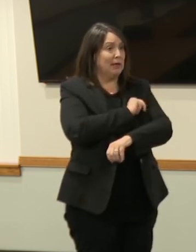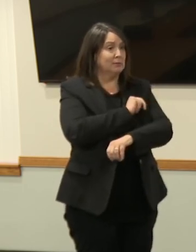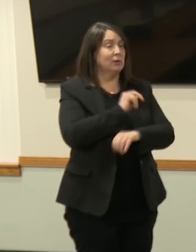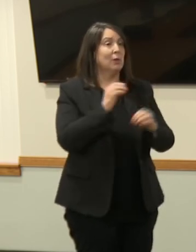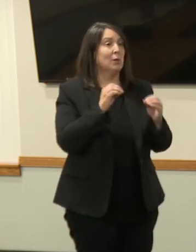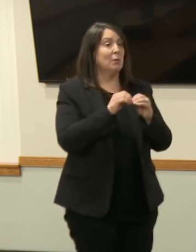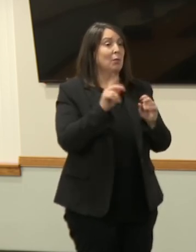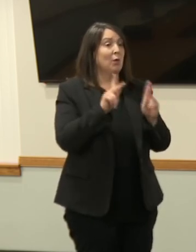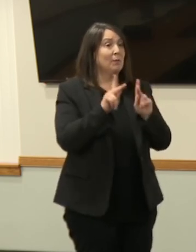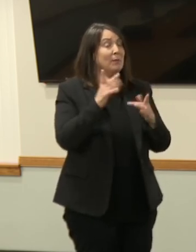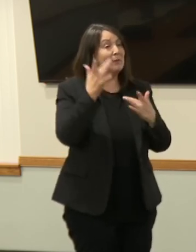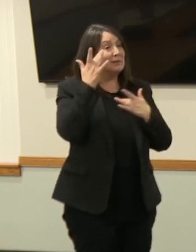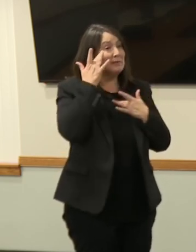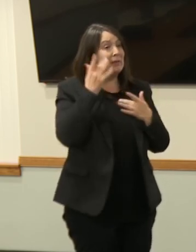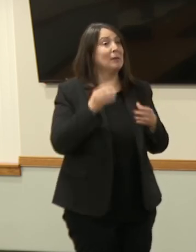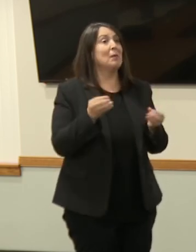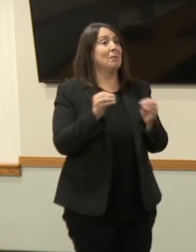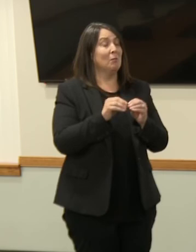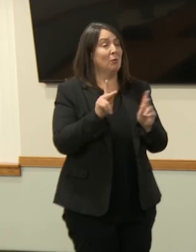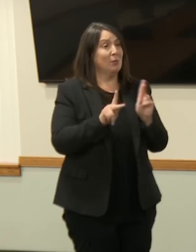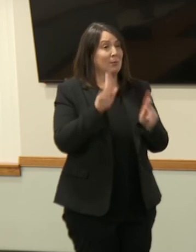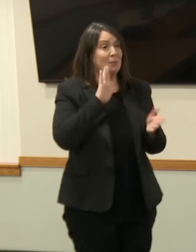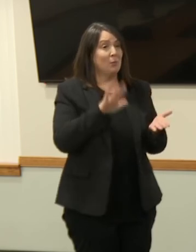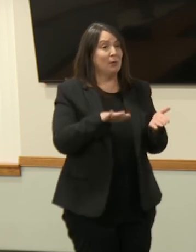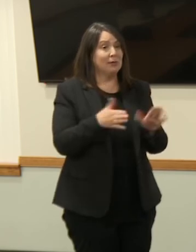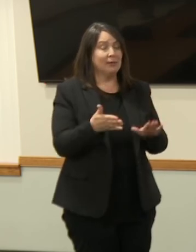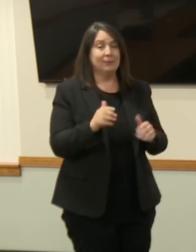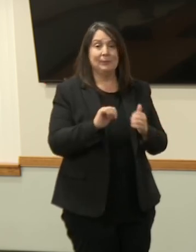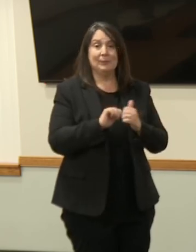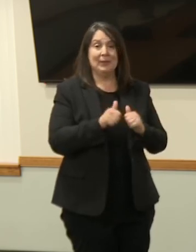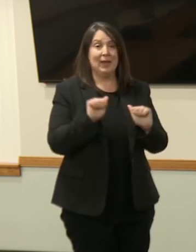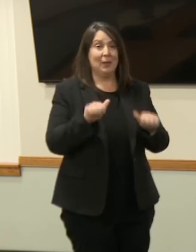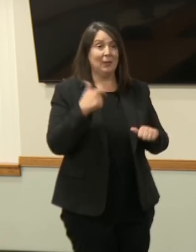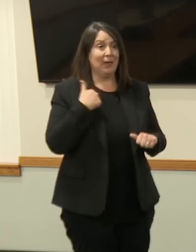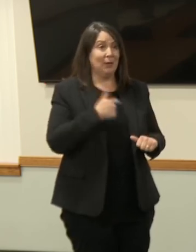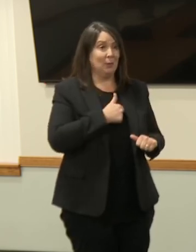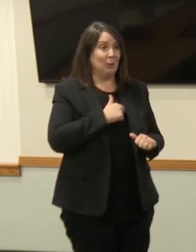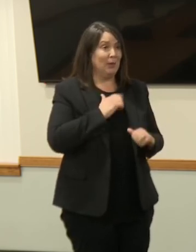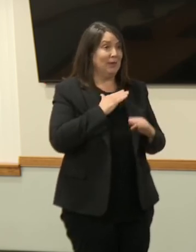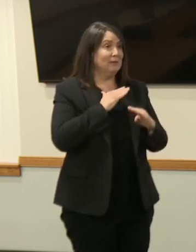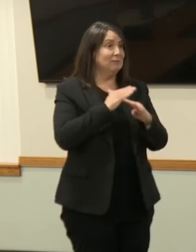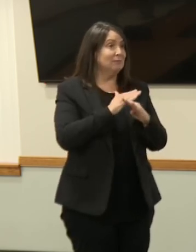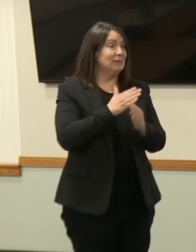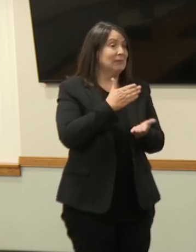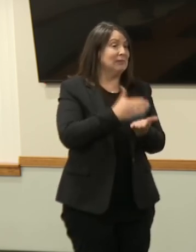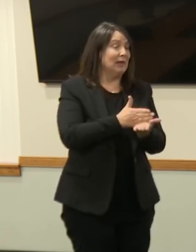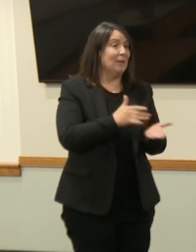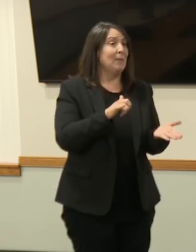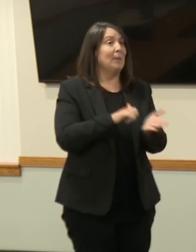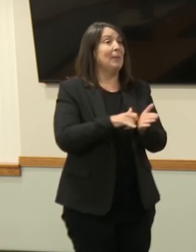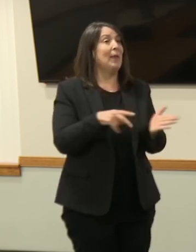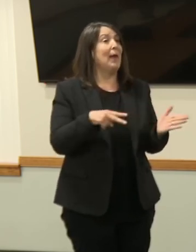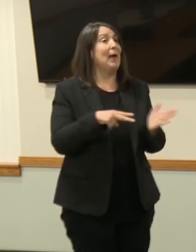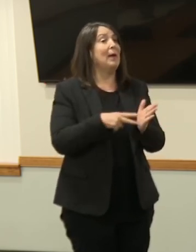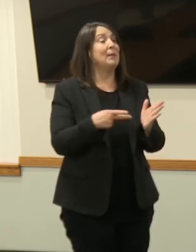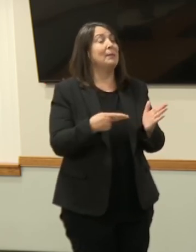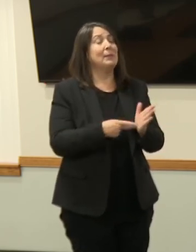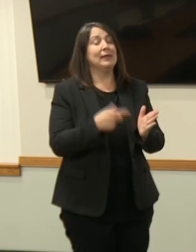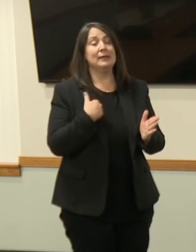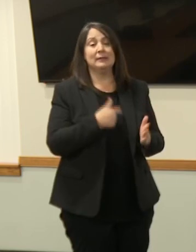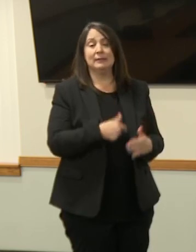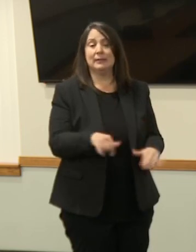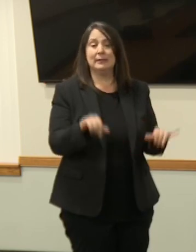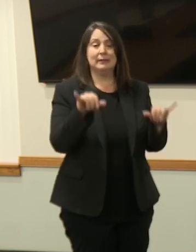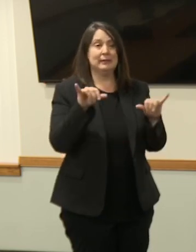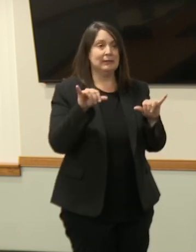mortality. So how do we stop this? Again, it's going to be those non-pharmaceutical interventions that we have been talking about since the